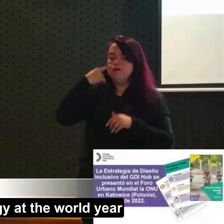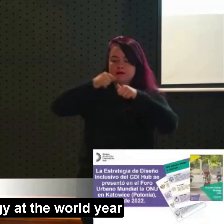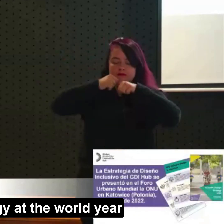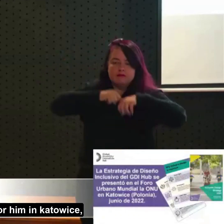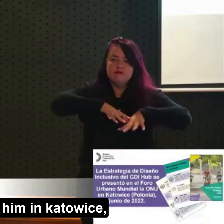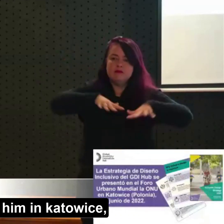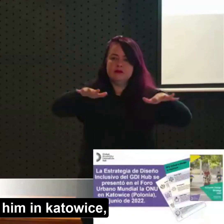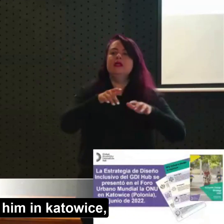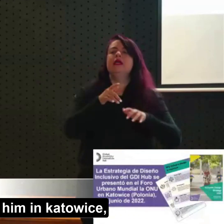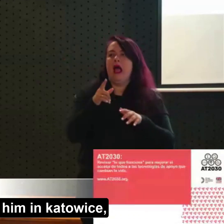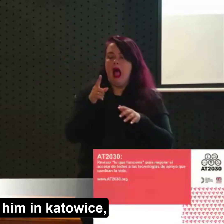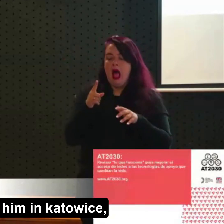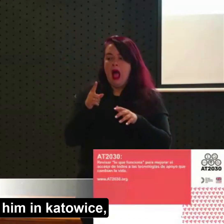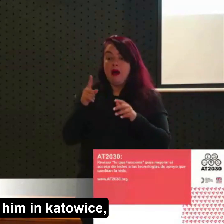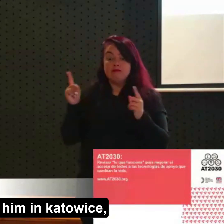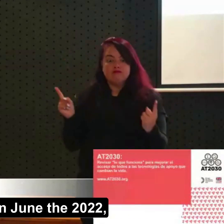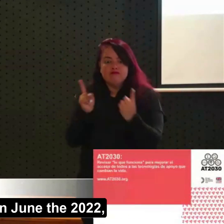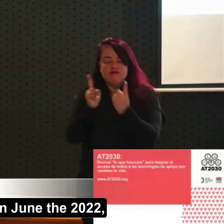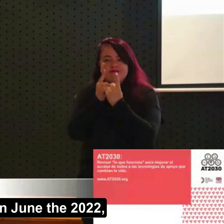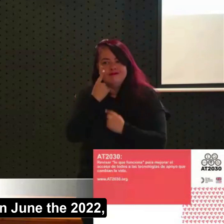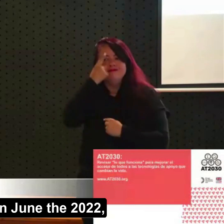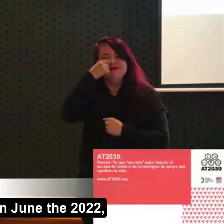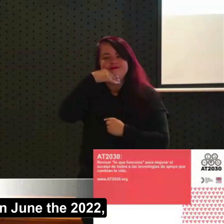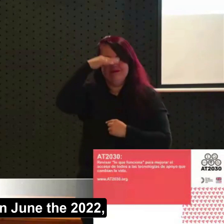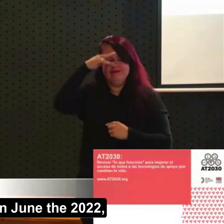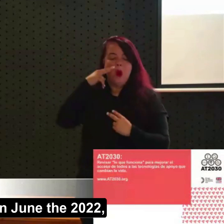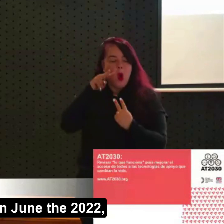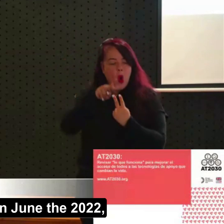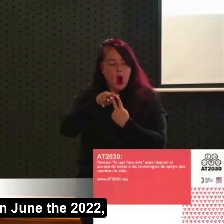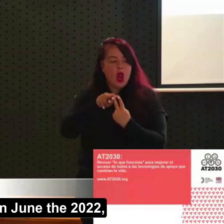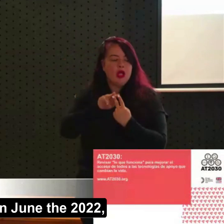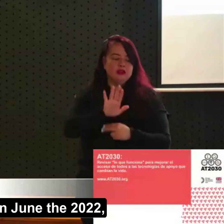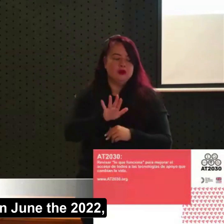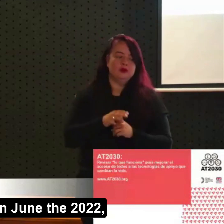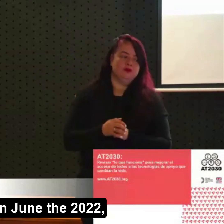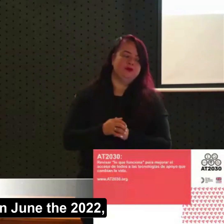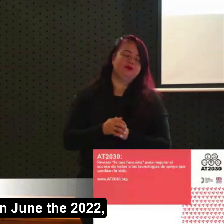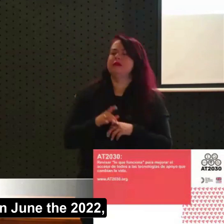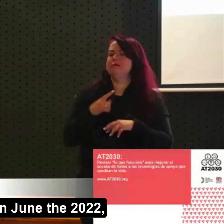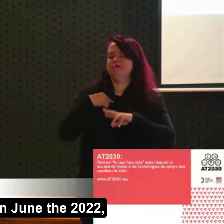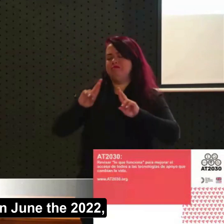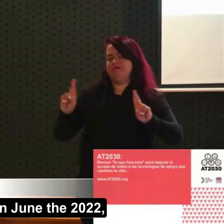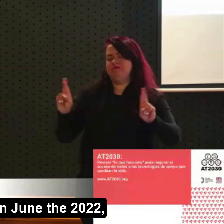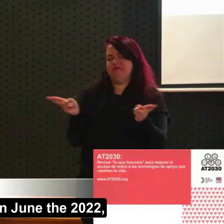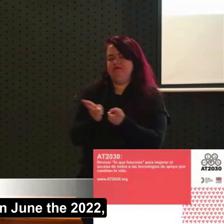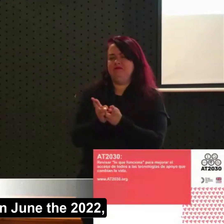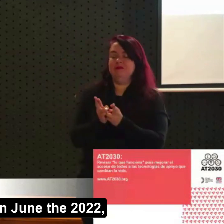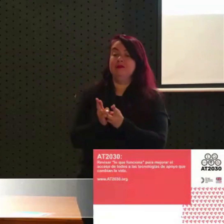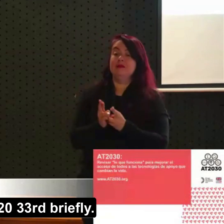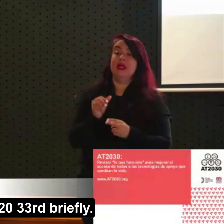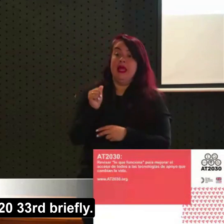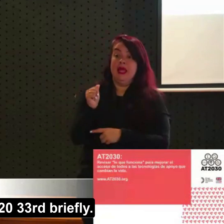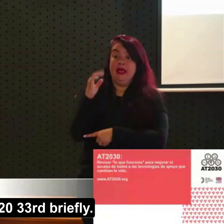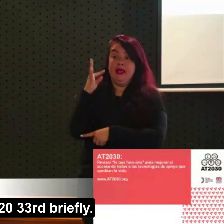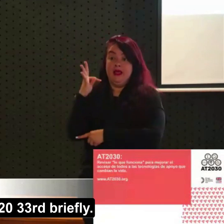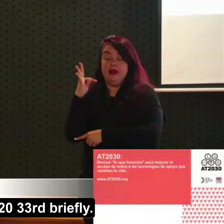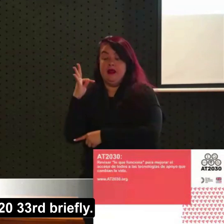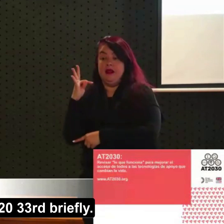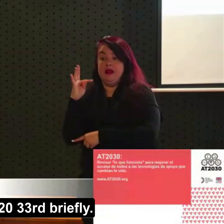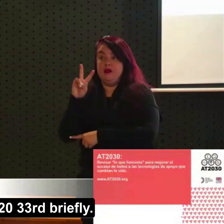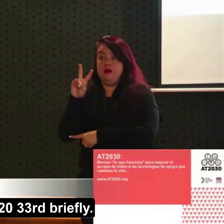the World Urban Forum in Katowice, Poland in June 2022.